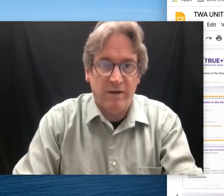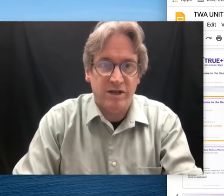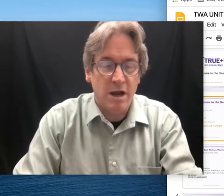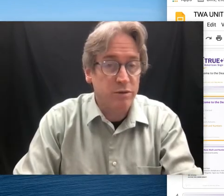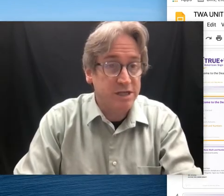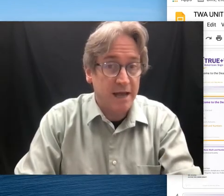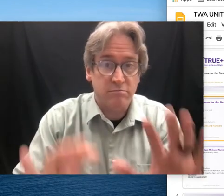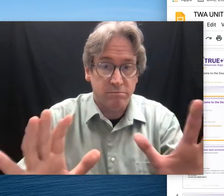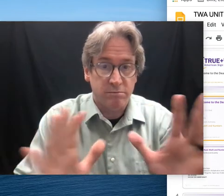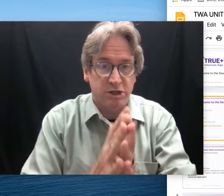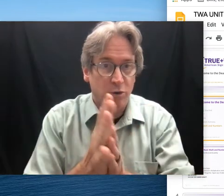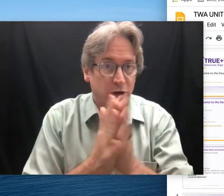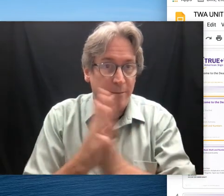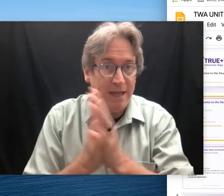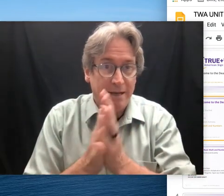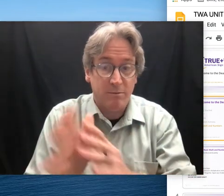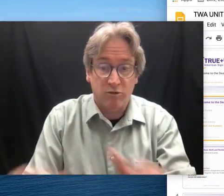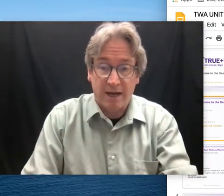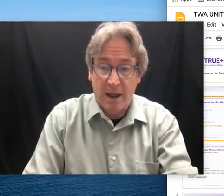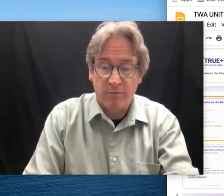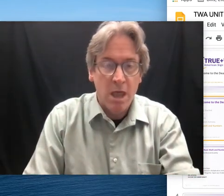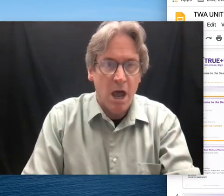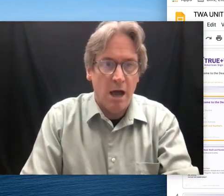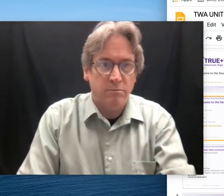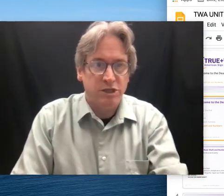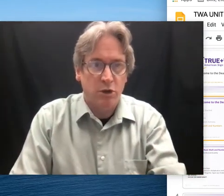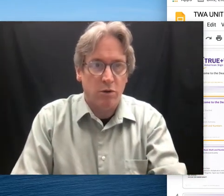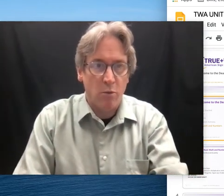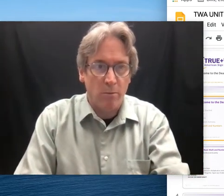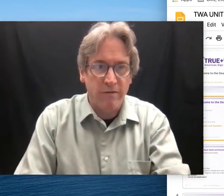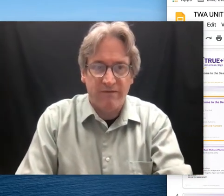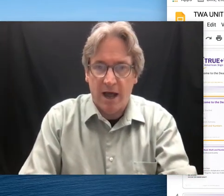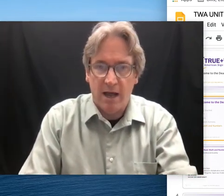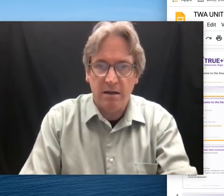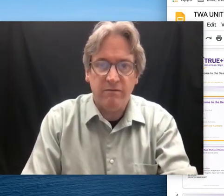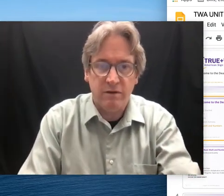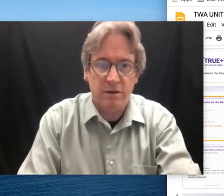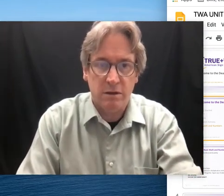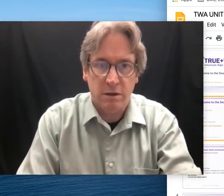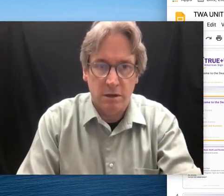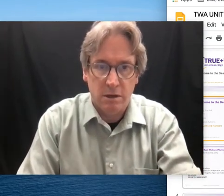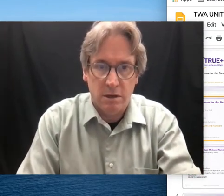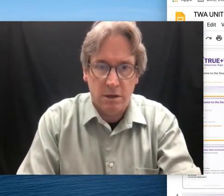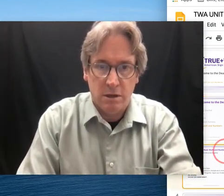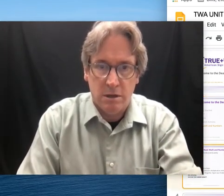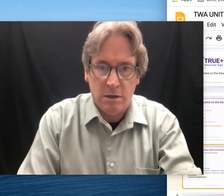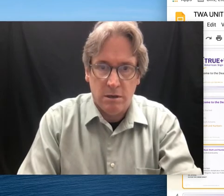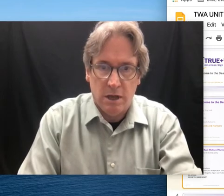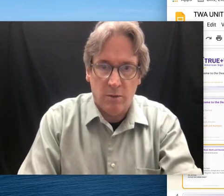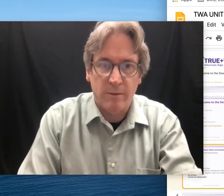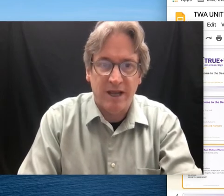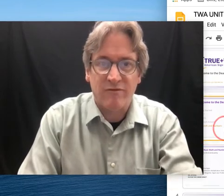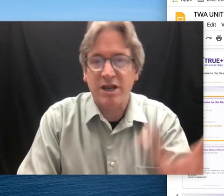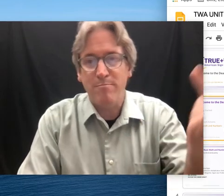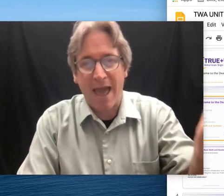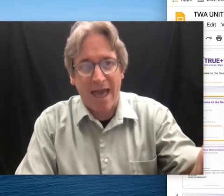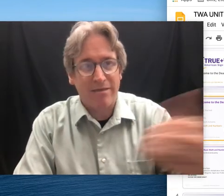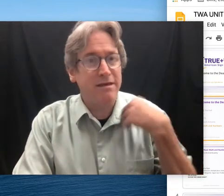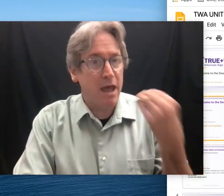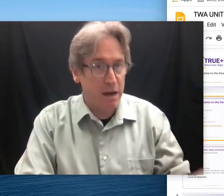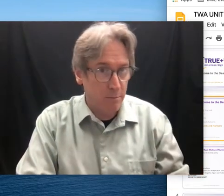we haven't done numbers yet, so we're going to be getting them right now. So we're on 1.5, and we're going to be